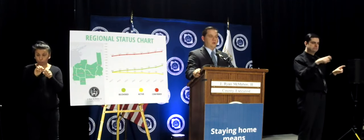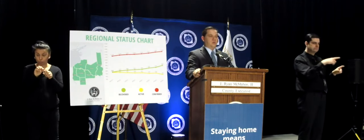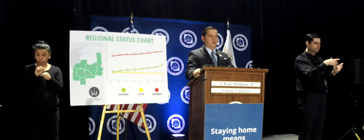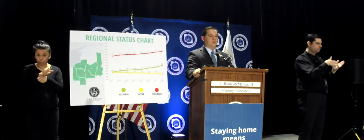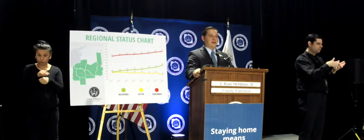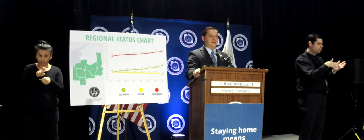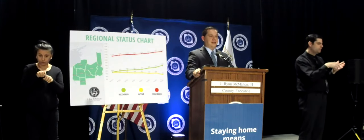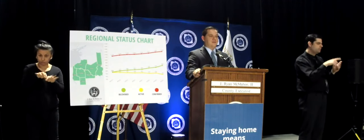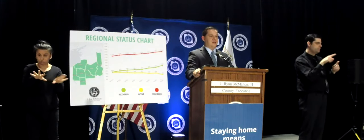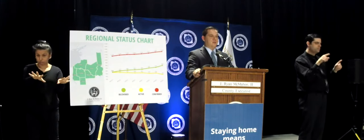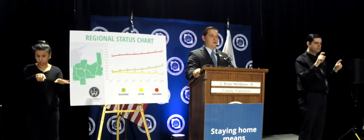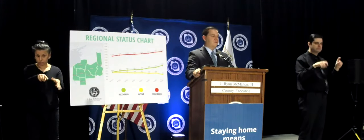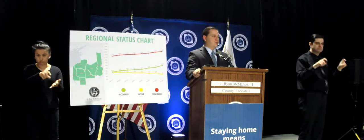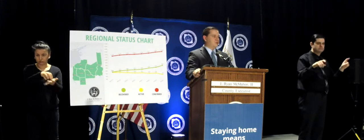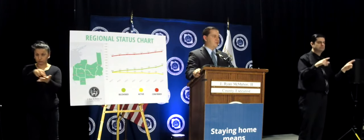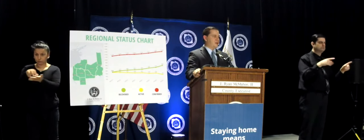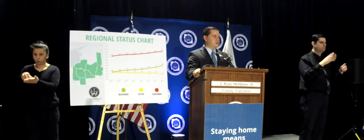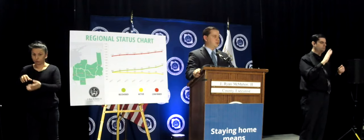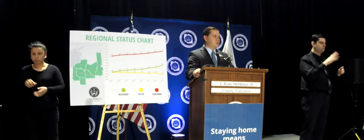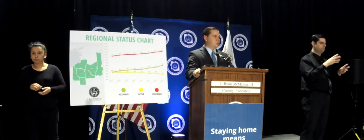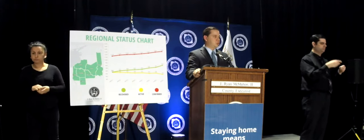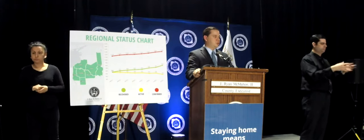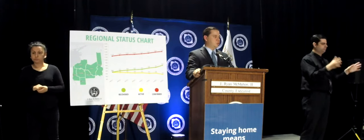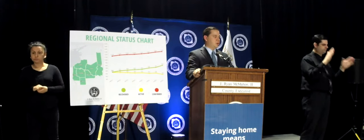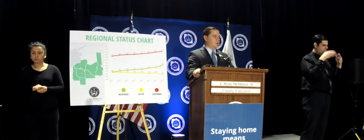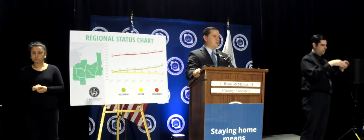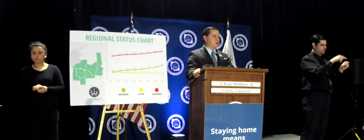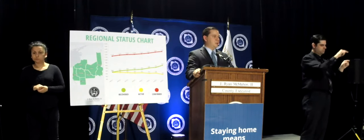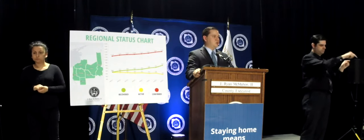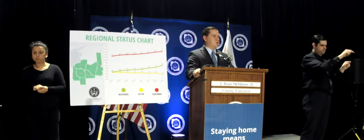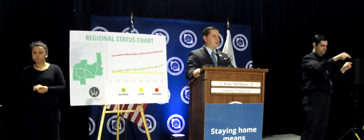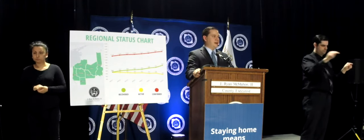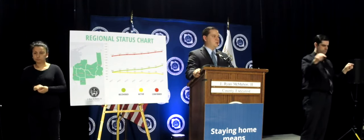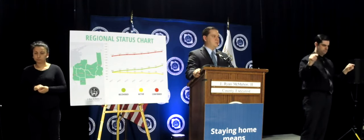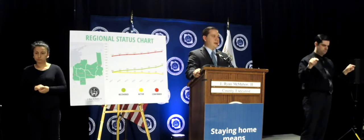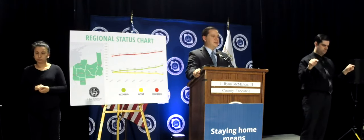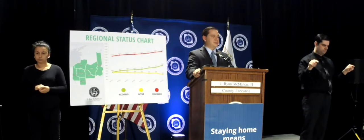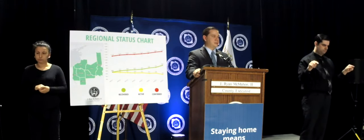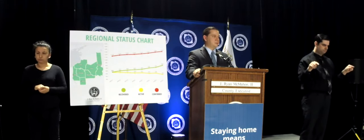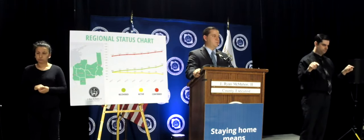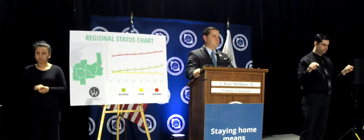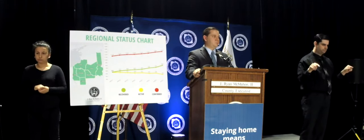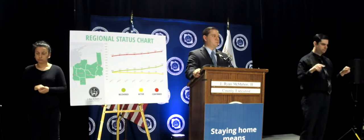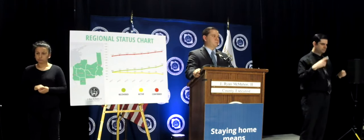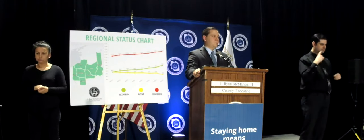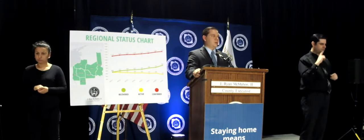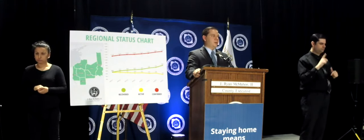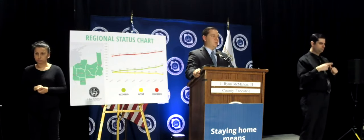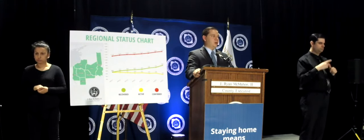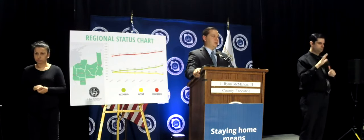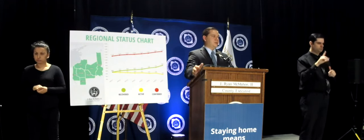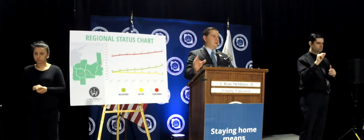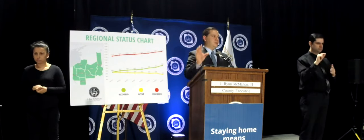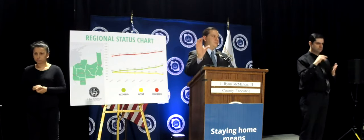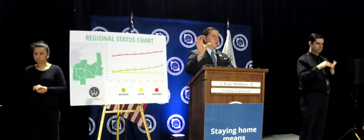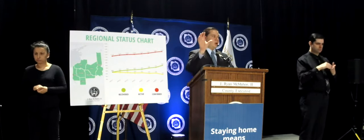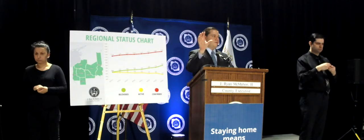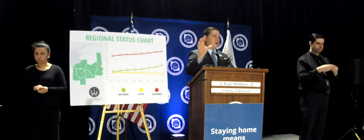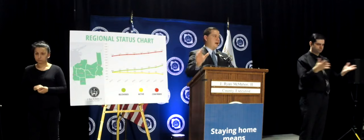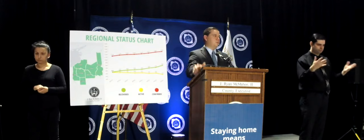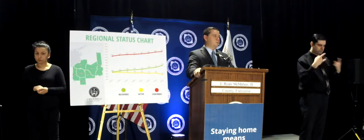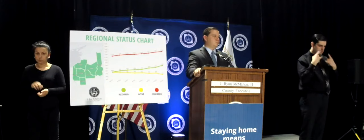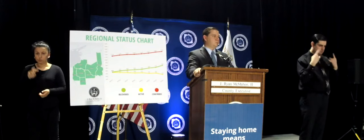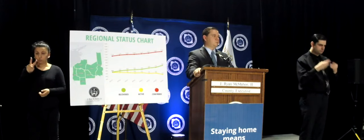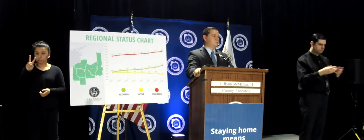right now, with what we've identified with our first phase of distribution, we're probably talking about 20,000 masks. And then we're going to continue to build